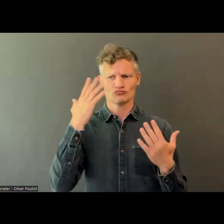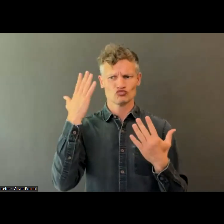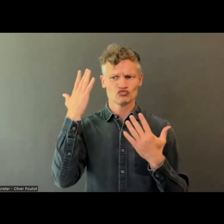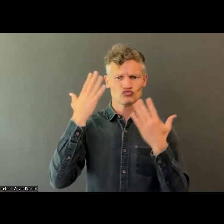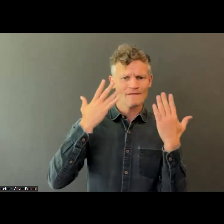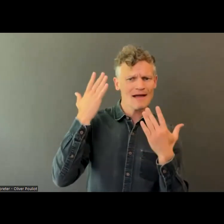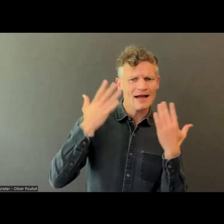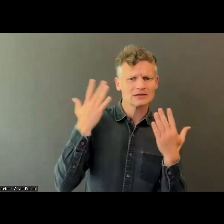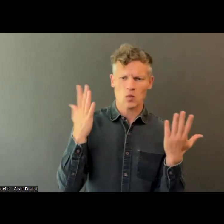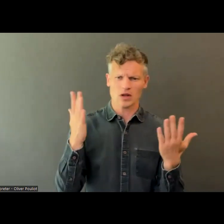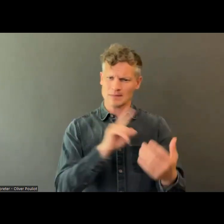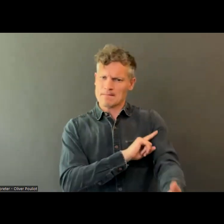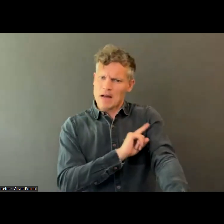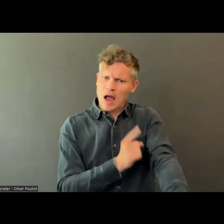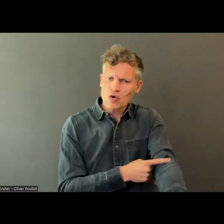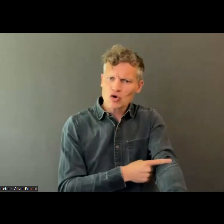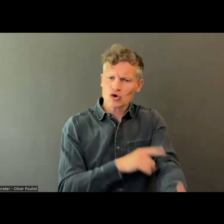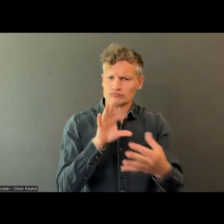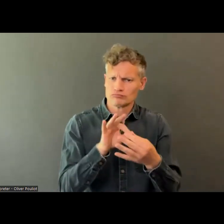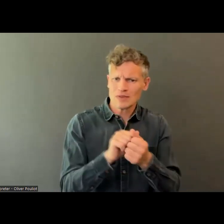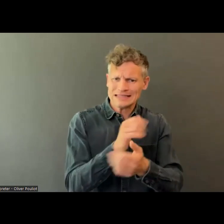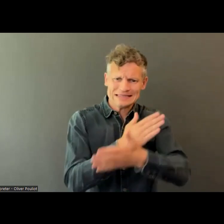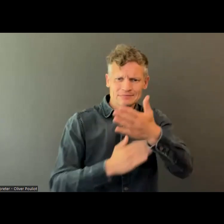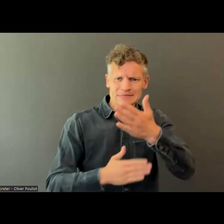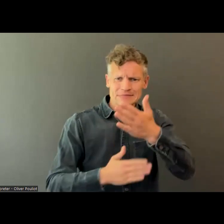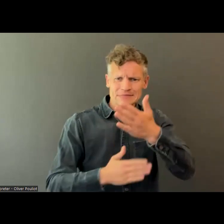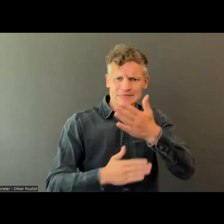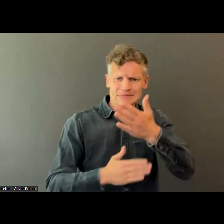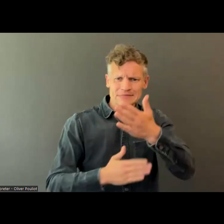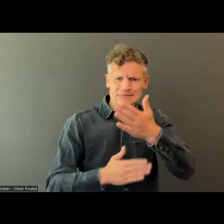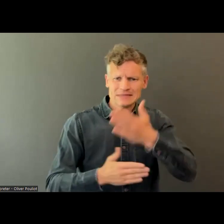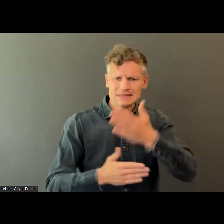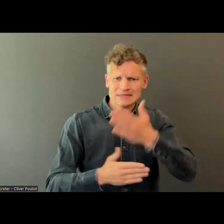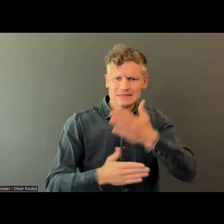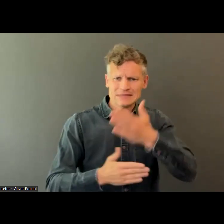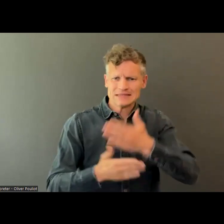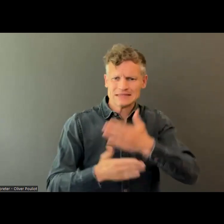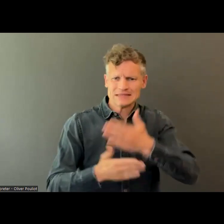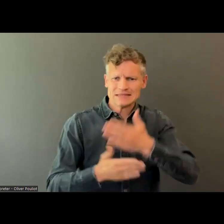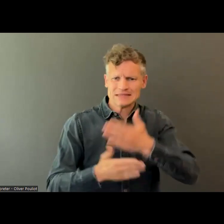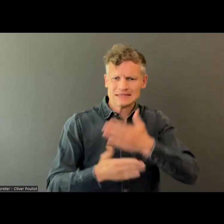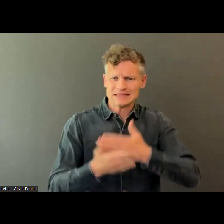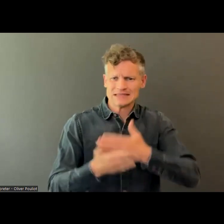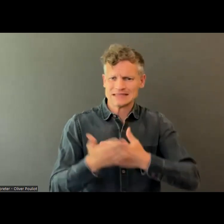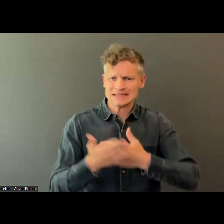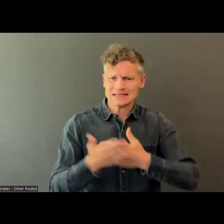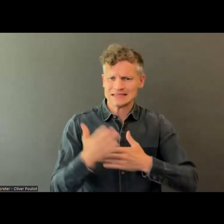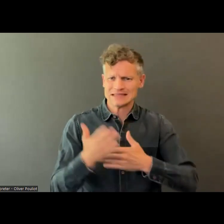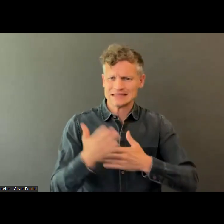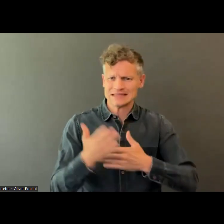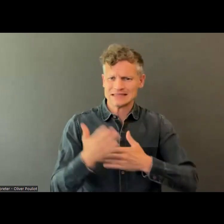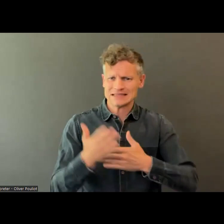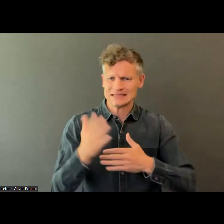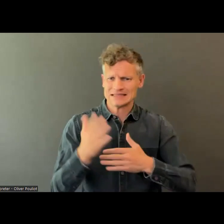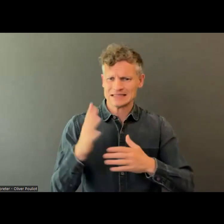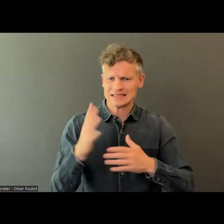means for disability inclusion, and I'm very honored to share with my thoughts with you all today on this topic. I will first